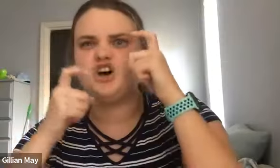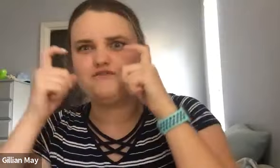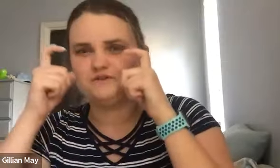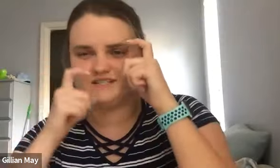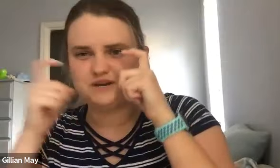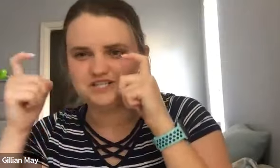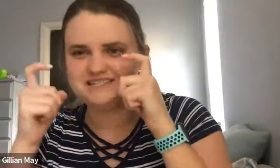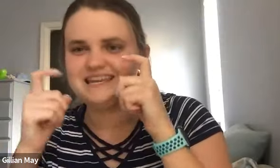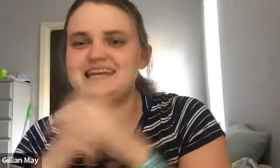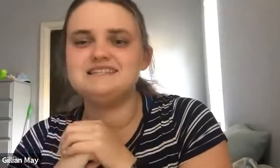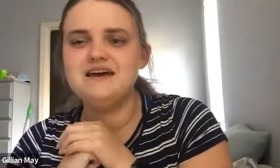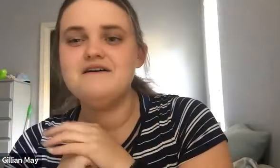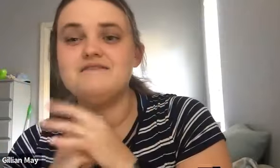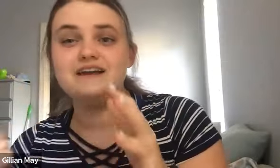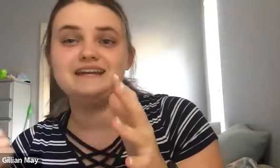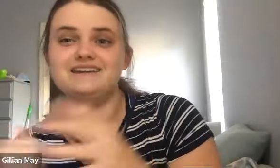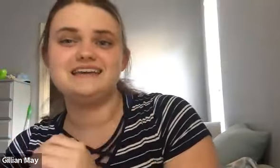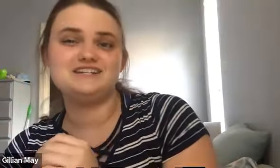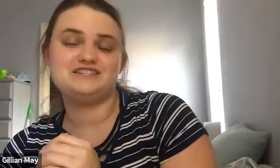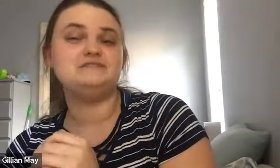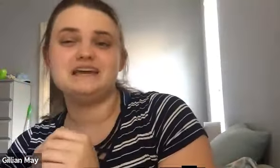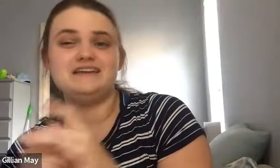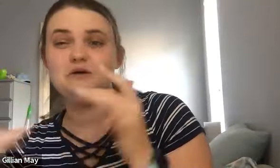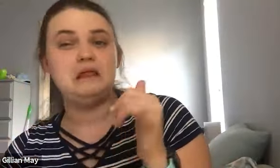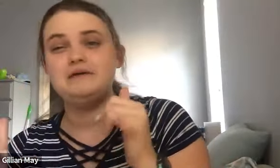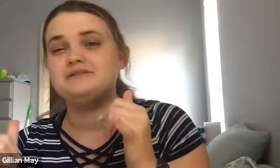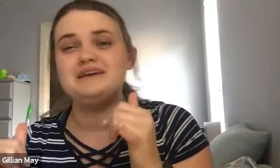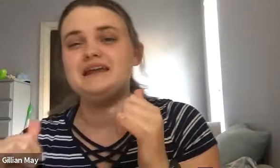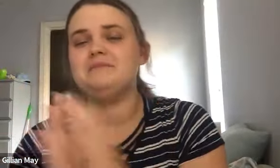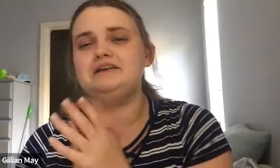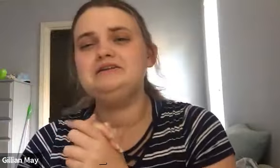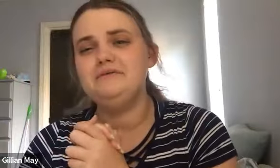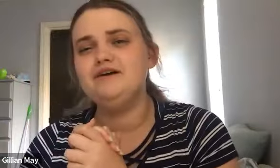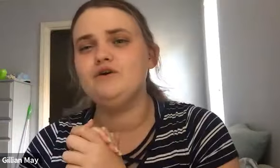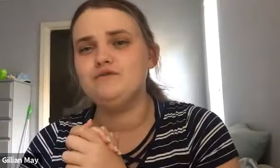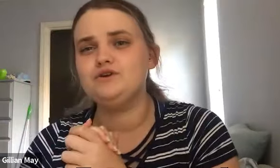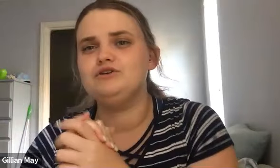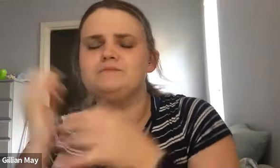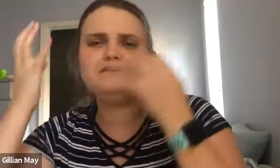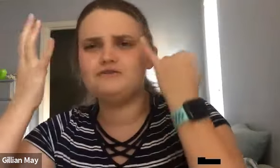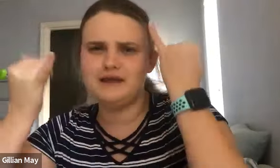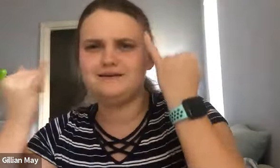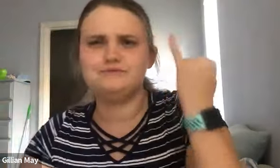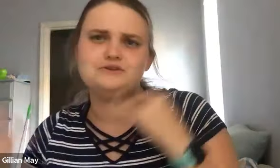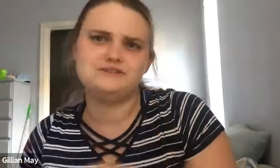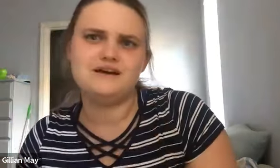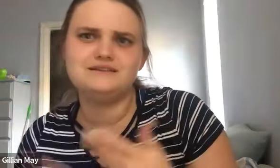so full of expressions, and it's funny because they'll take it and they'll play with it. And I'm like, you know what? Go for you. You're being creative with your signs.